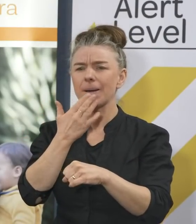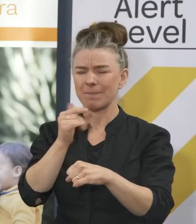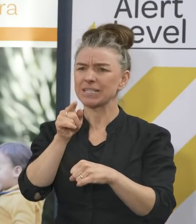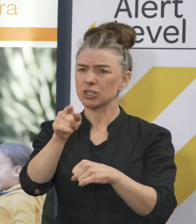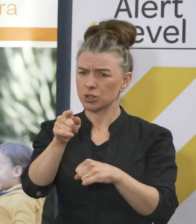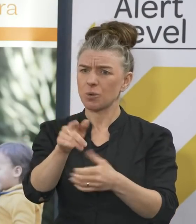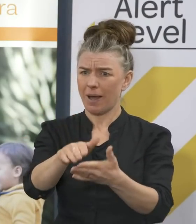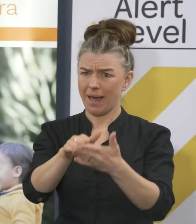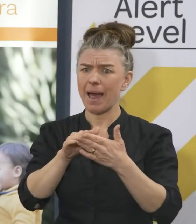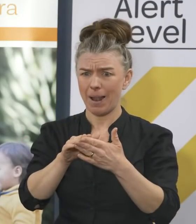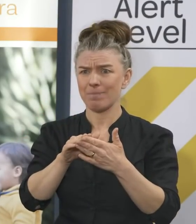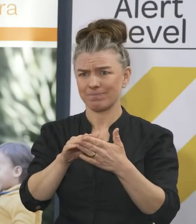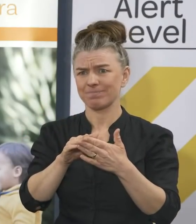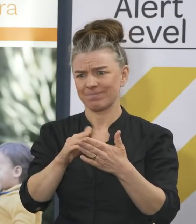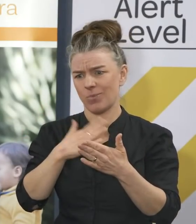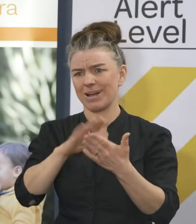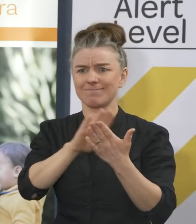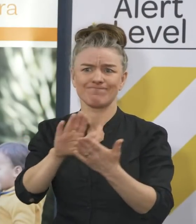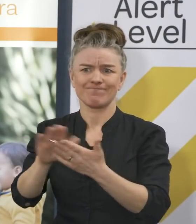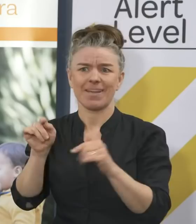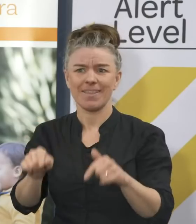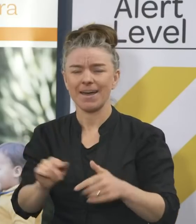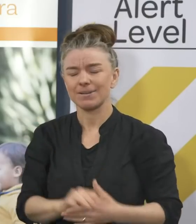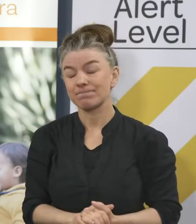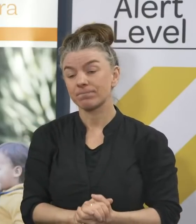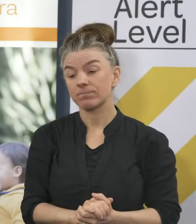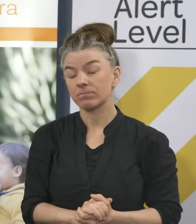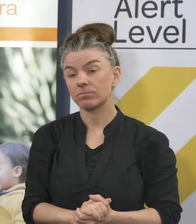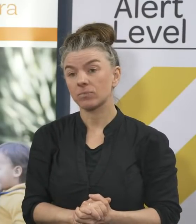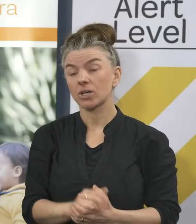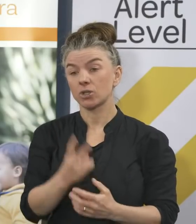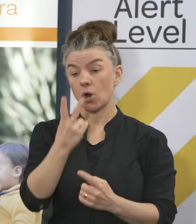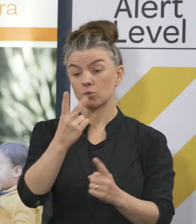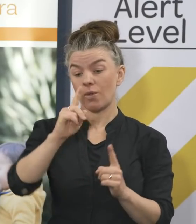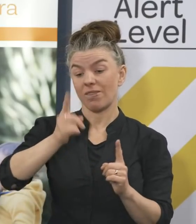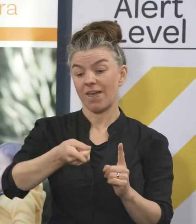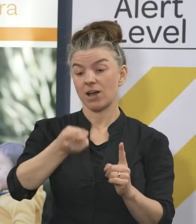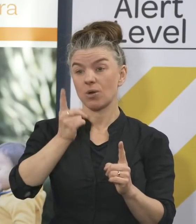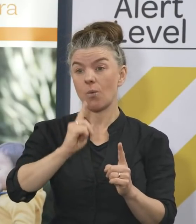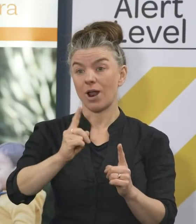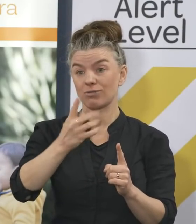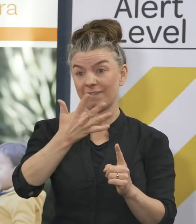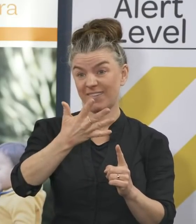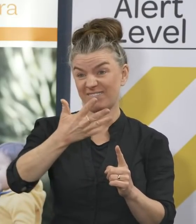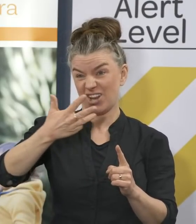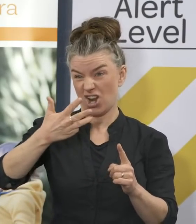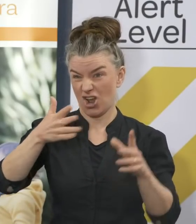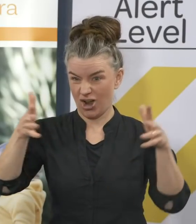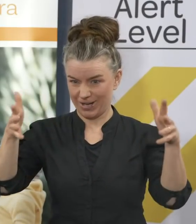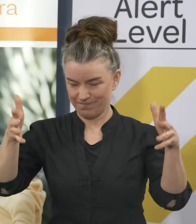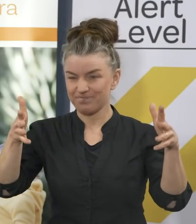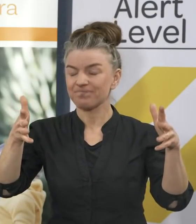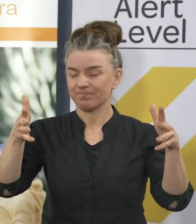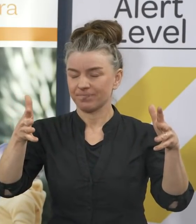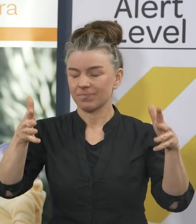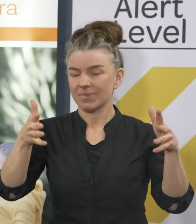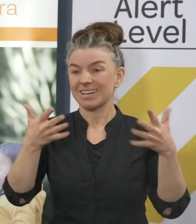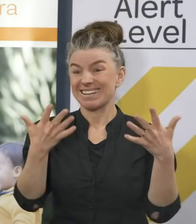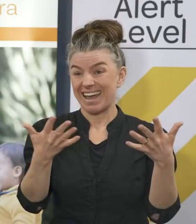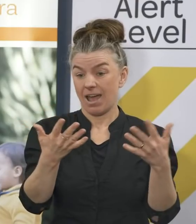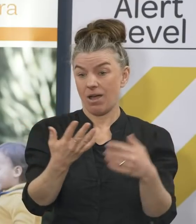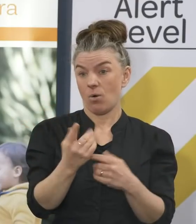fulfil their part of this process as well. So the 2,159. There are now